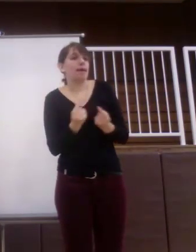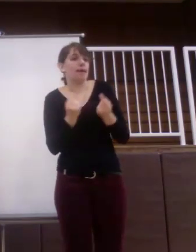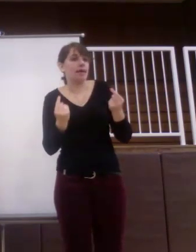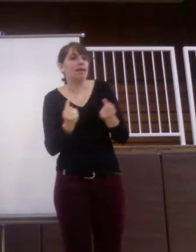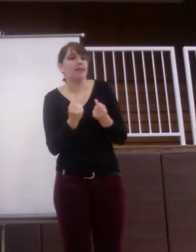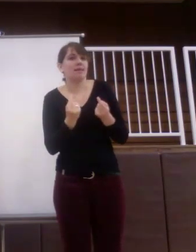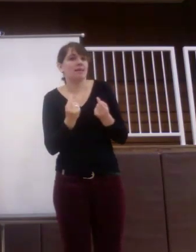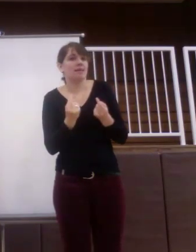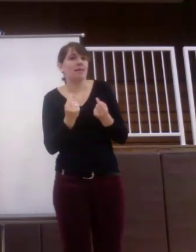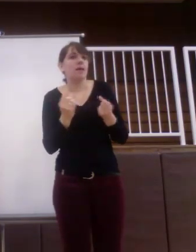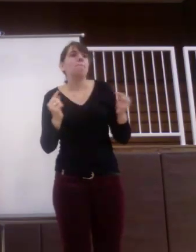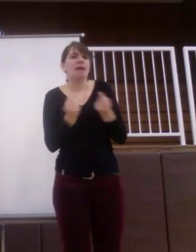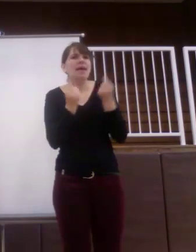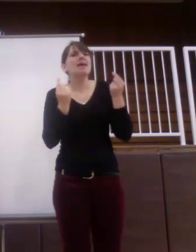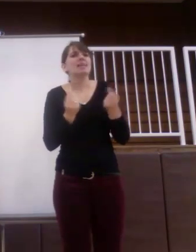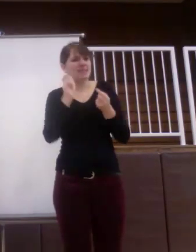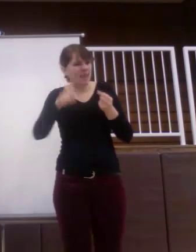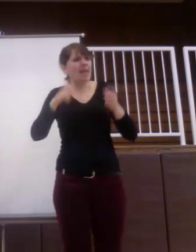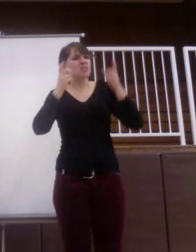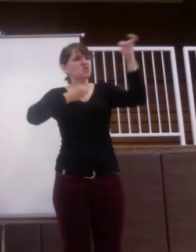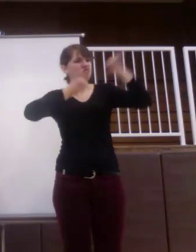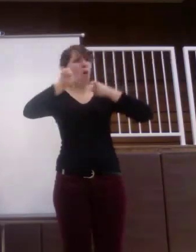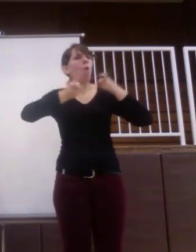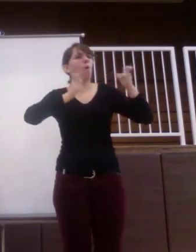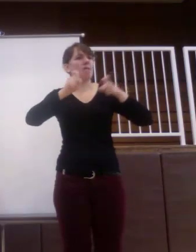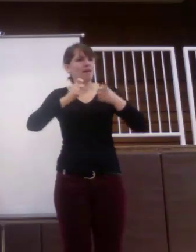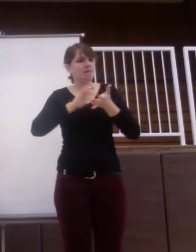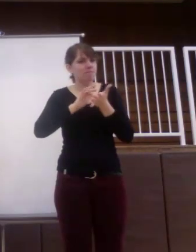So pain can be controlled.